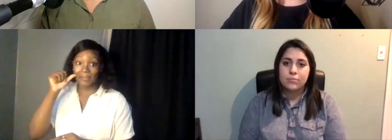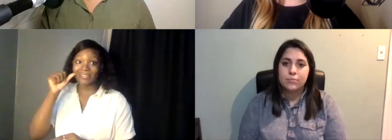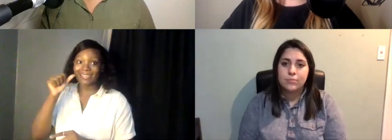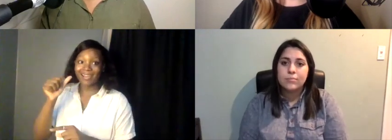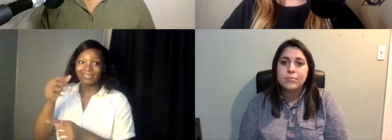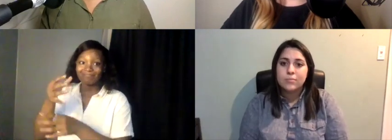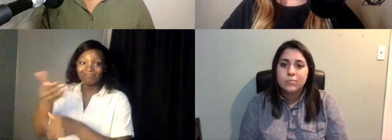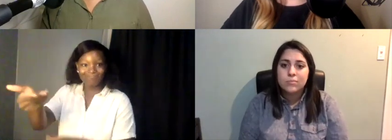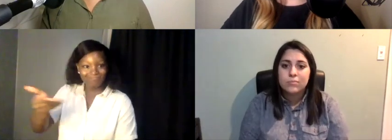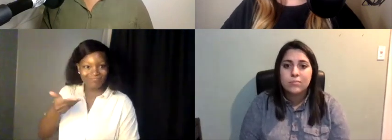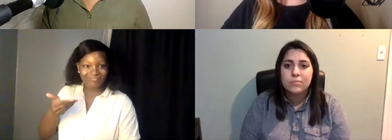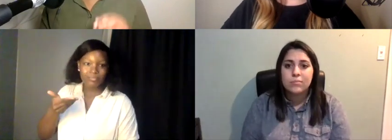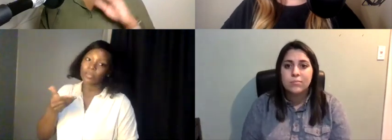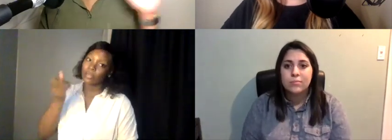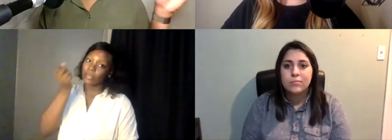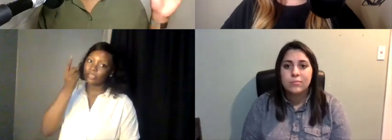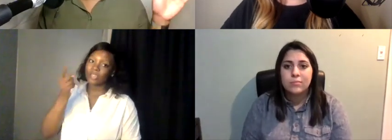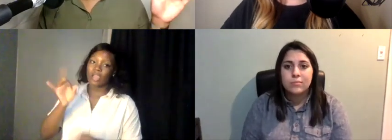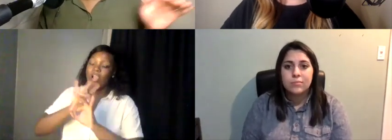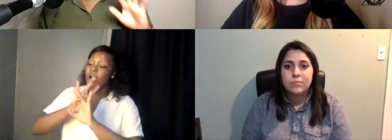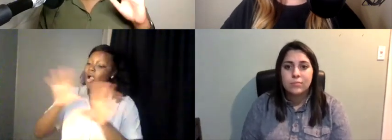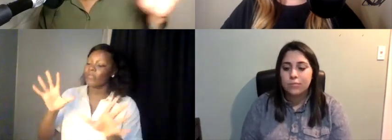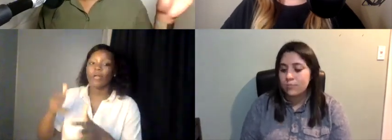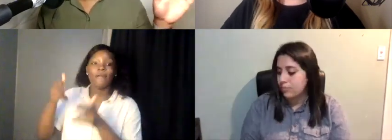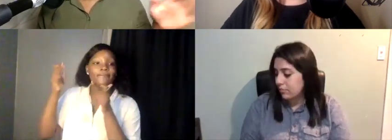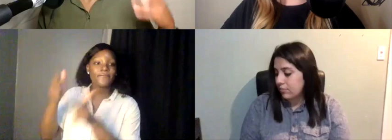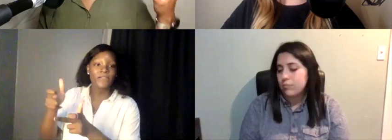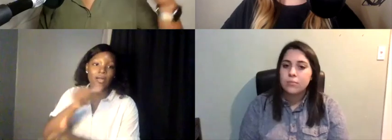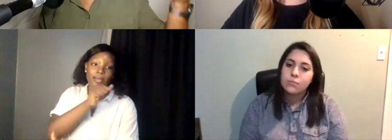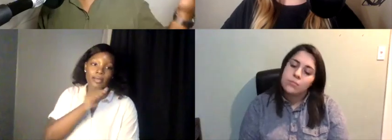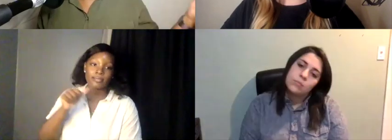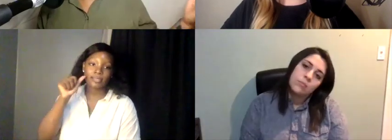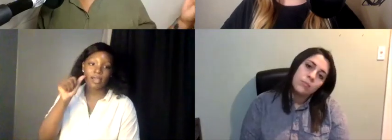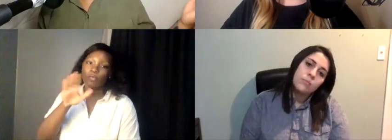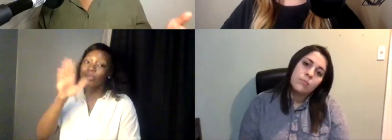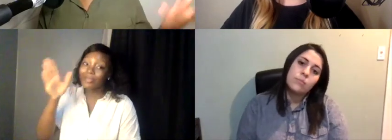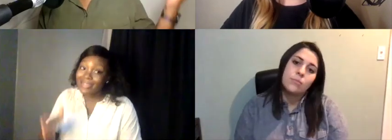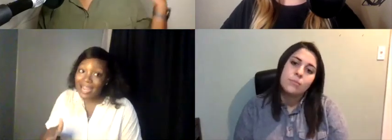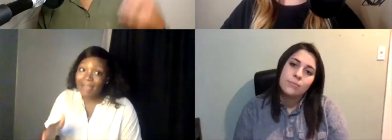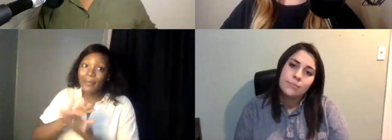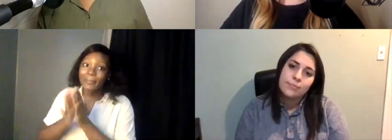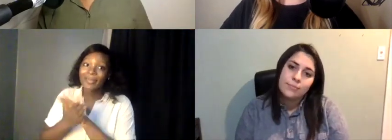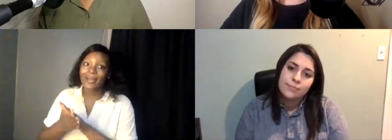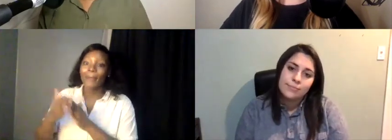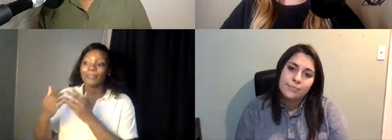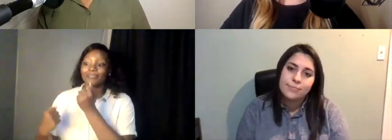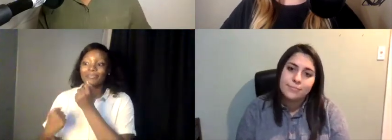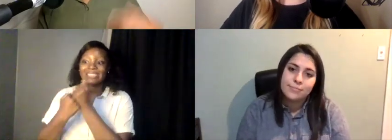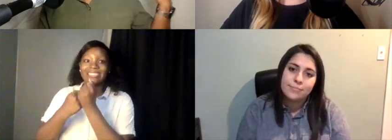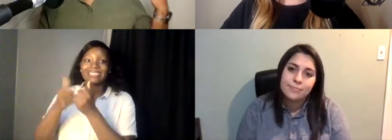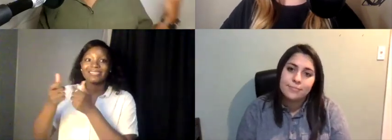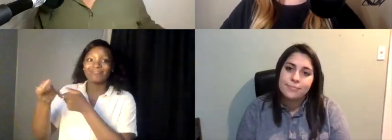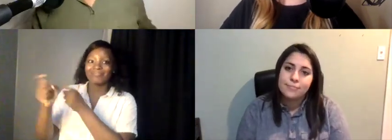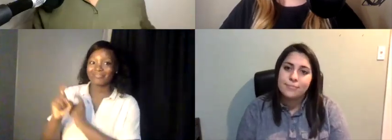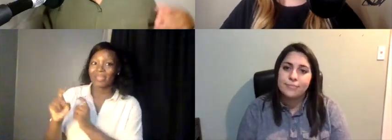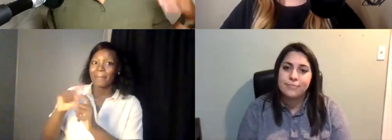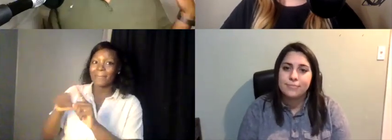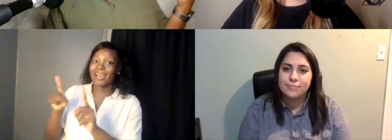existence. Yeah. Fuck Amazon. I'm sorry. They're never going to be our sponsor. Just FYI. Mm-hmm. Unless they are, in which case, you know, hey, I'll take the money, but probably